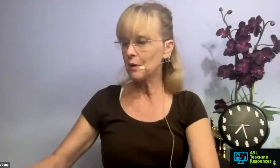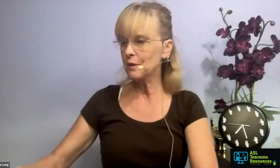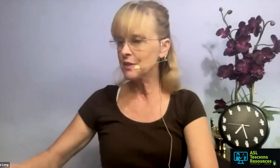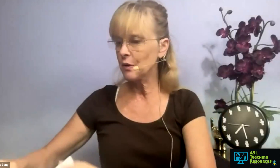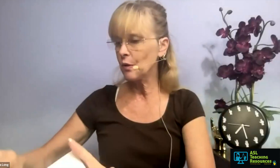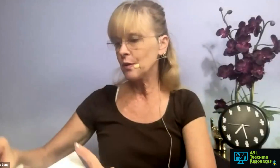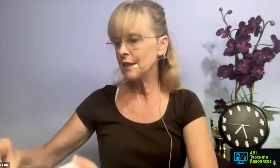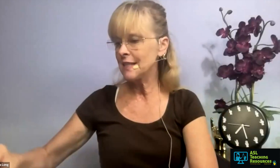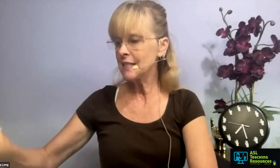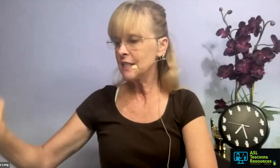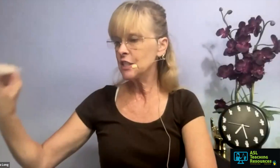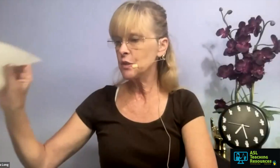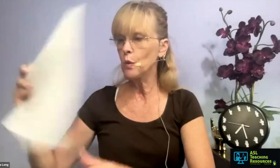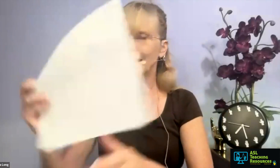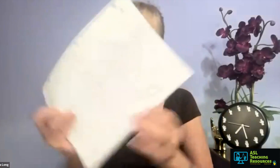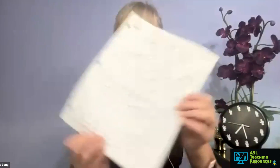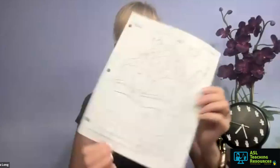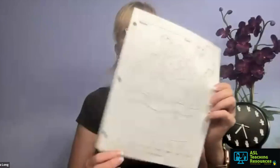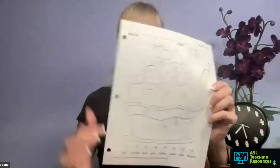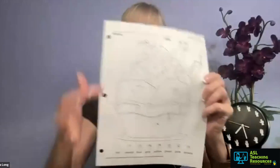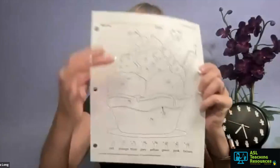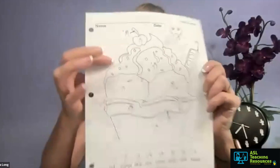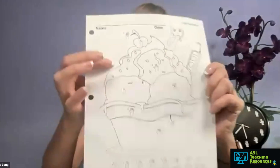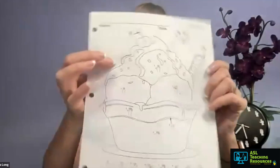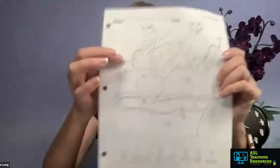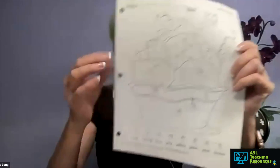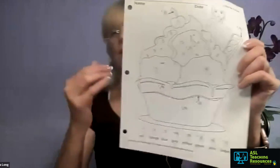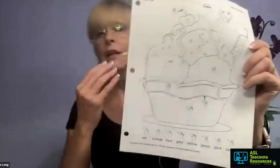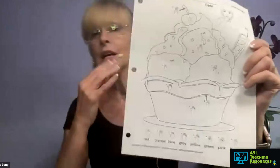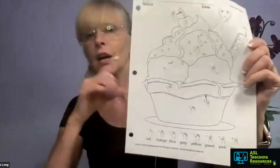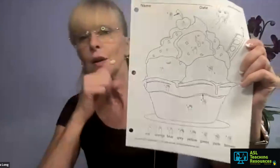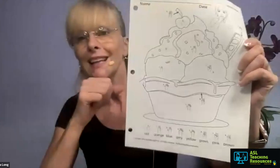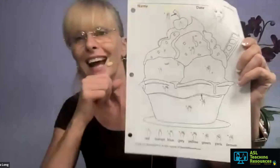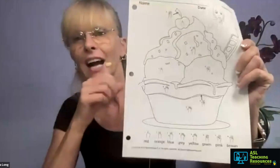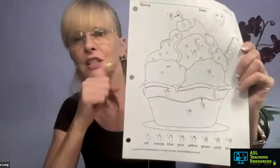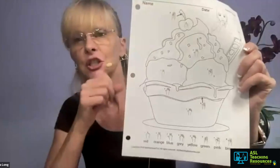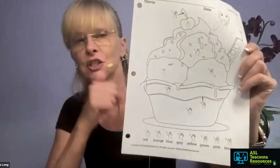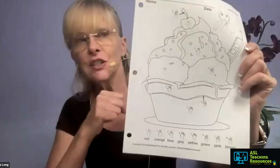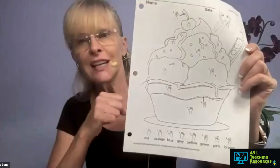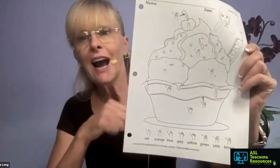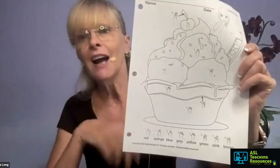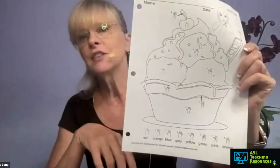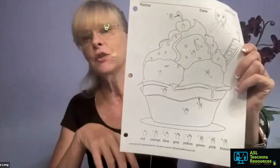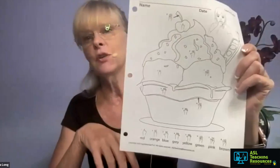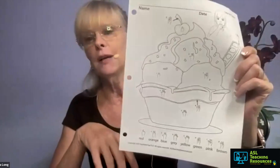numbers. So this is just one example right here. They're going to color in the ice cream.